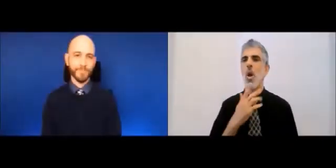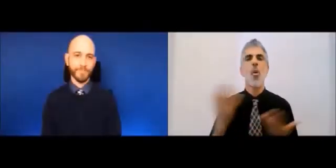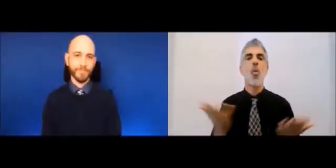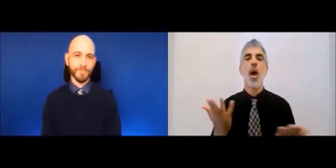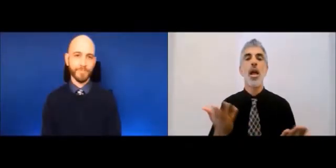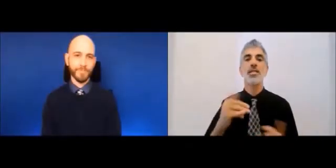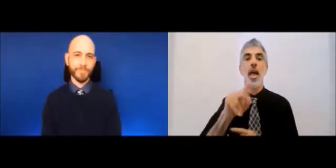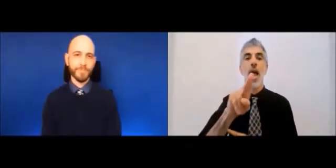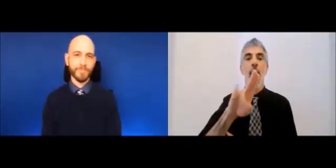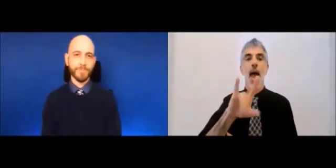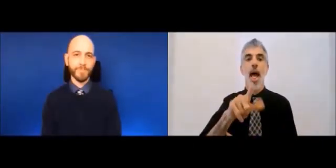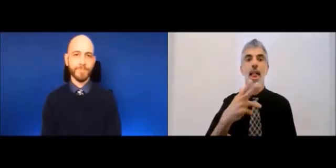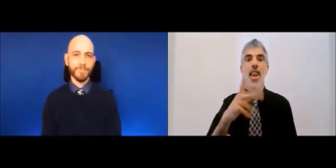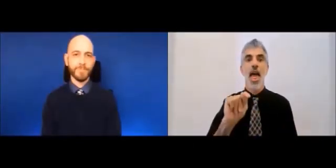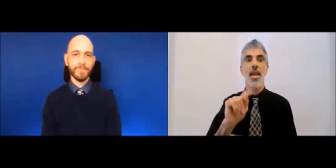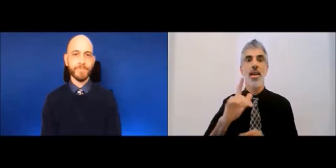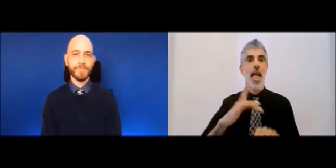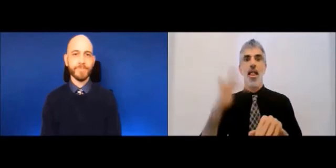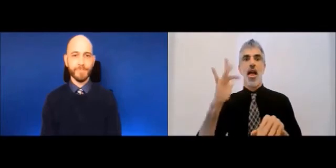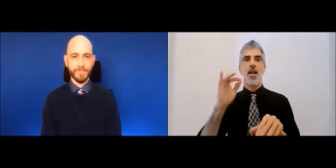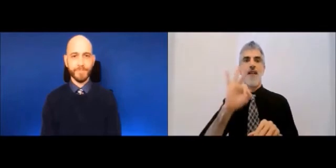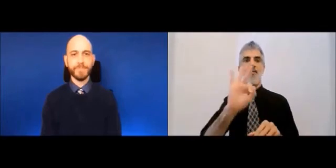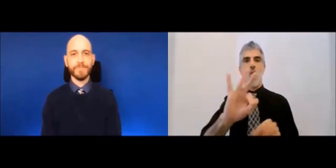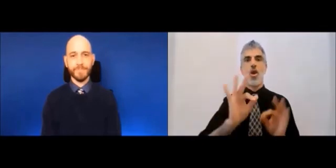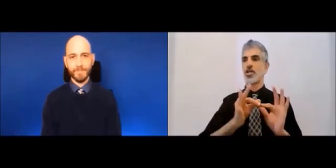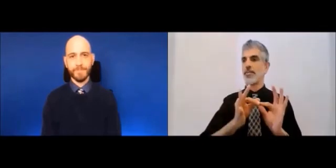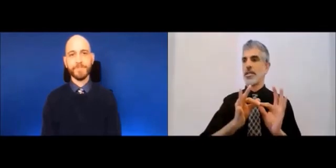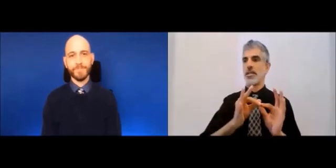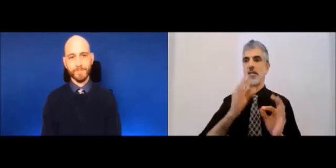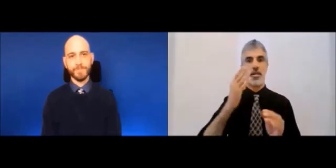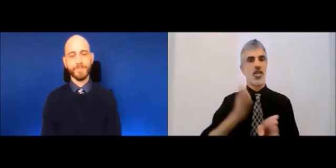you share a highlight of your interpreting career?